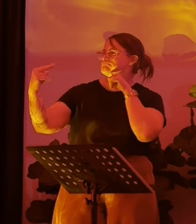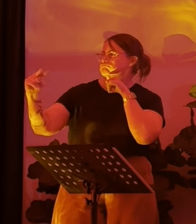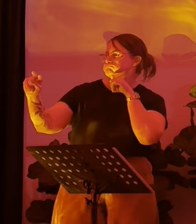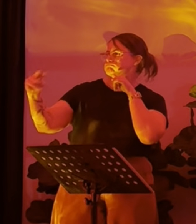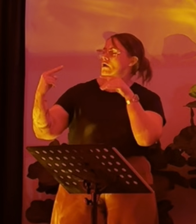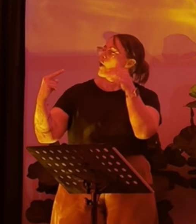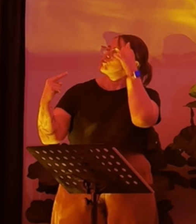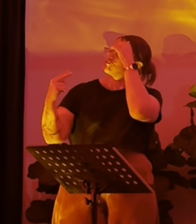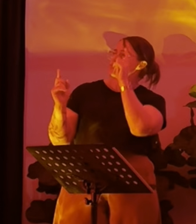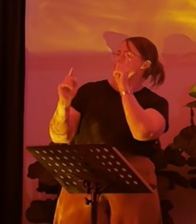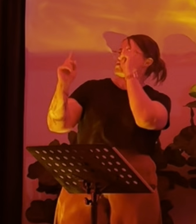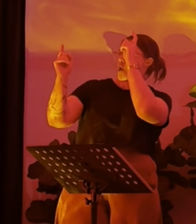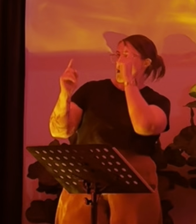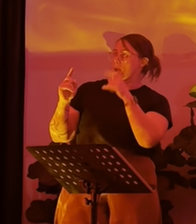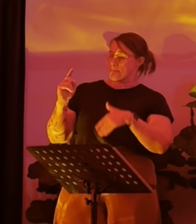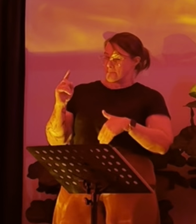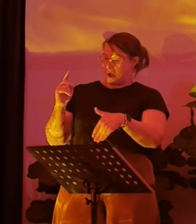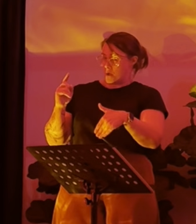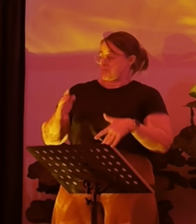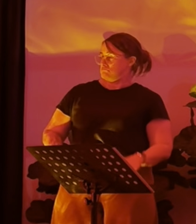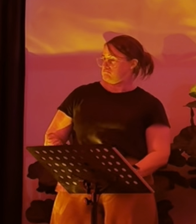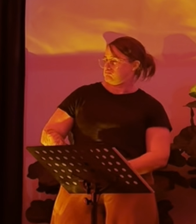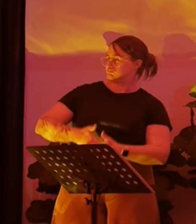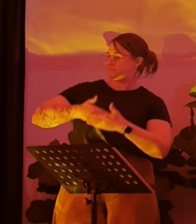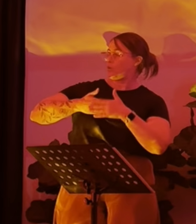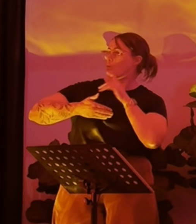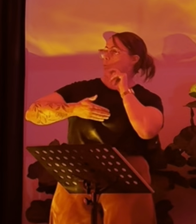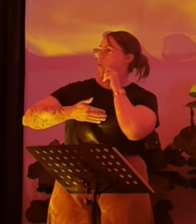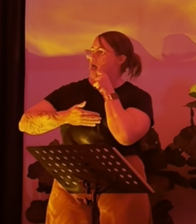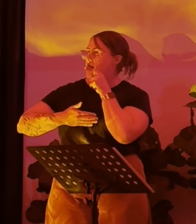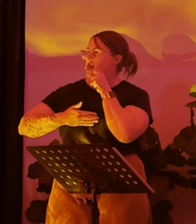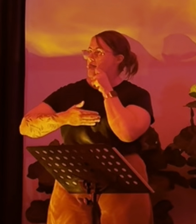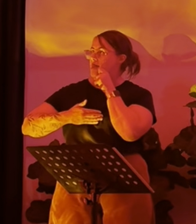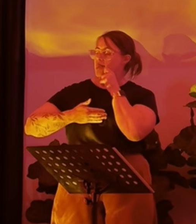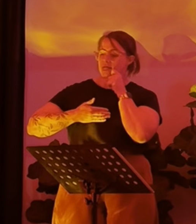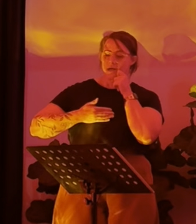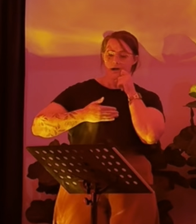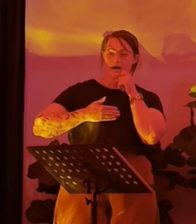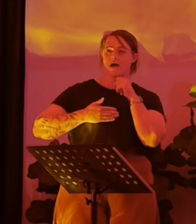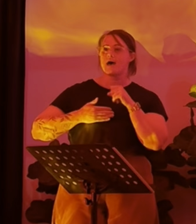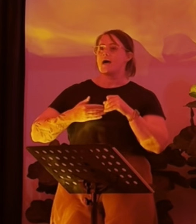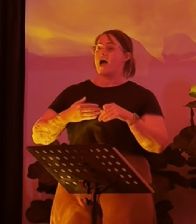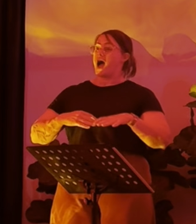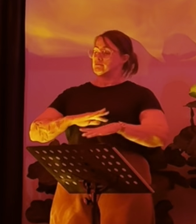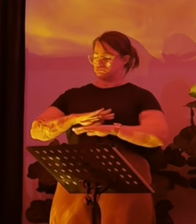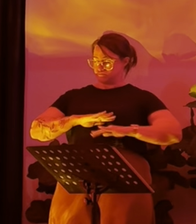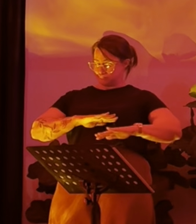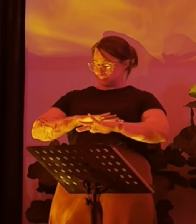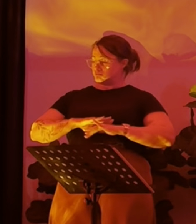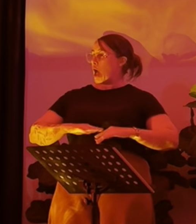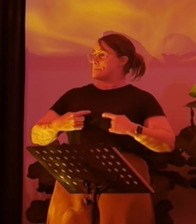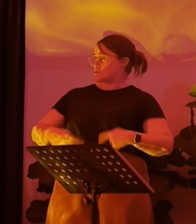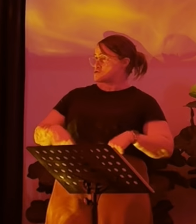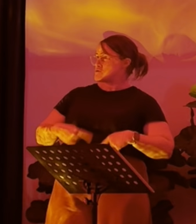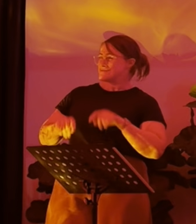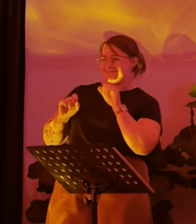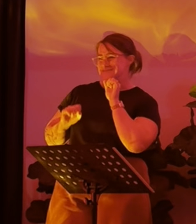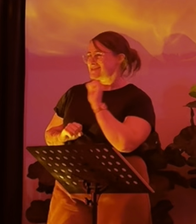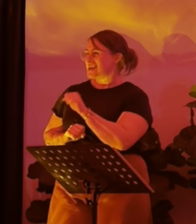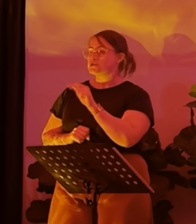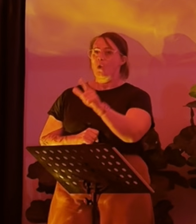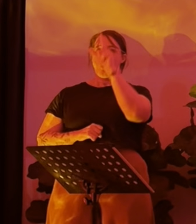I know that you worried, but we gon' have this baby. I say it with my chest, I play the comforter, but under the surface, baby, I'm nervous. I'm still on